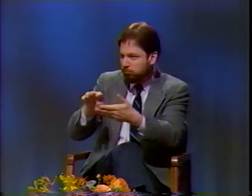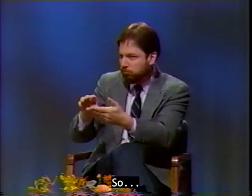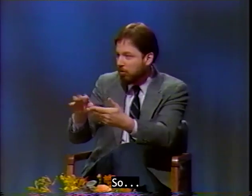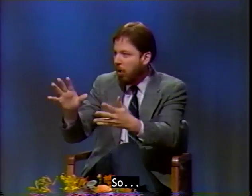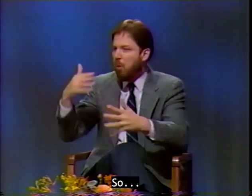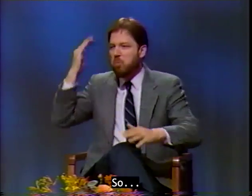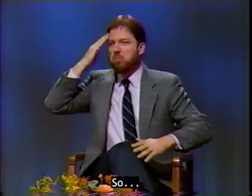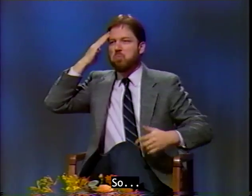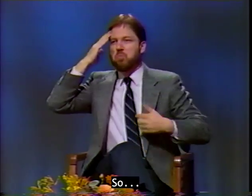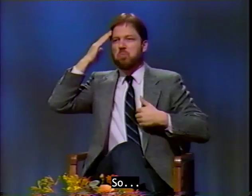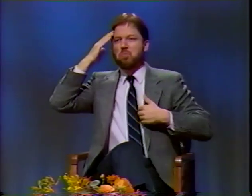So,